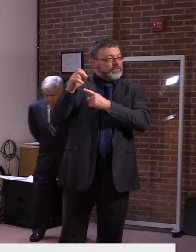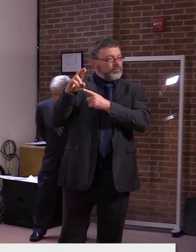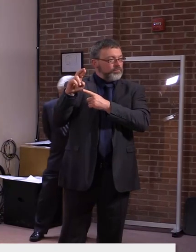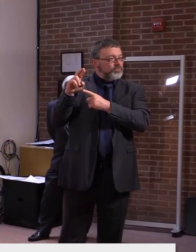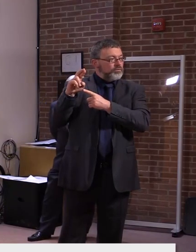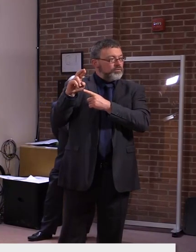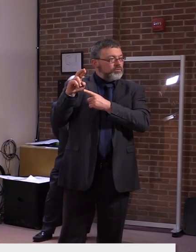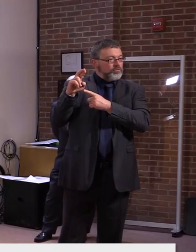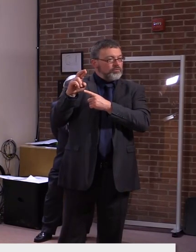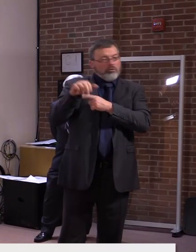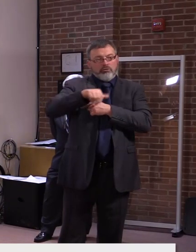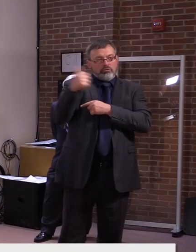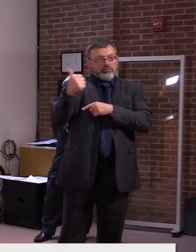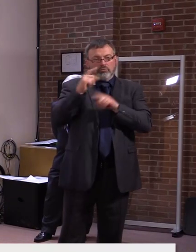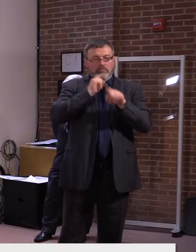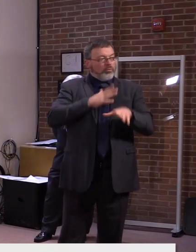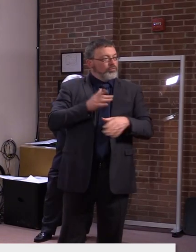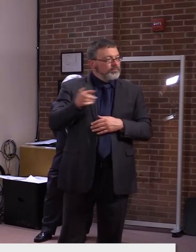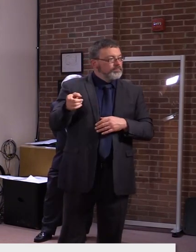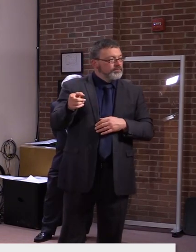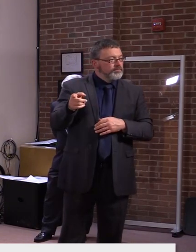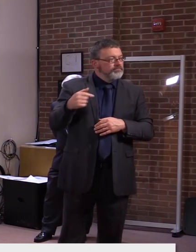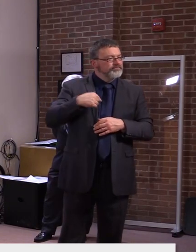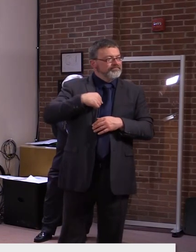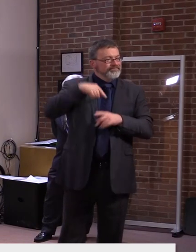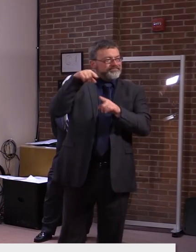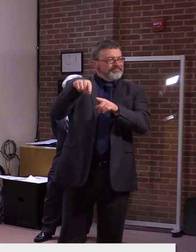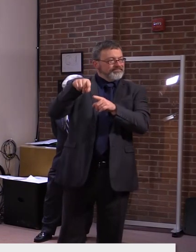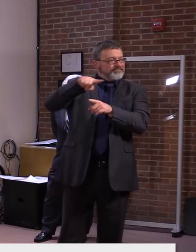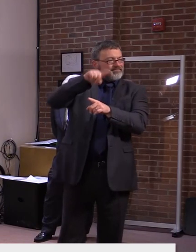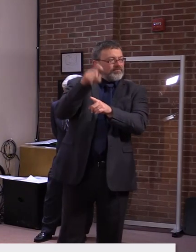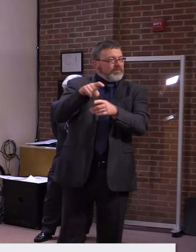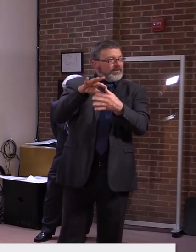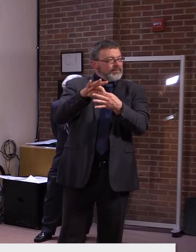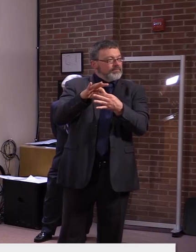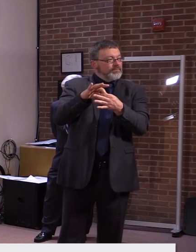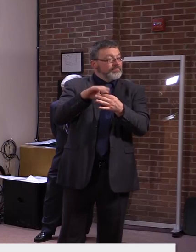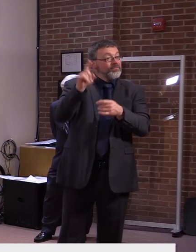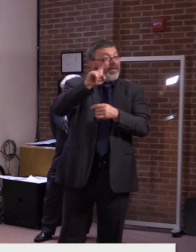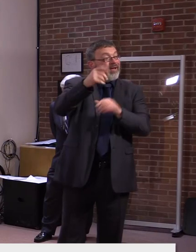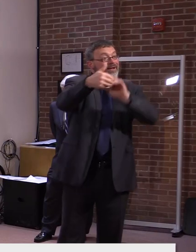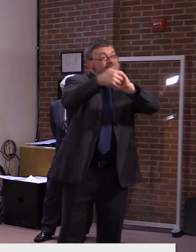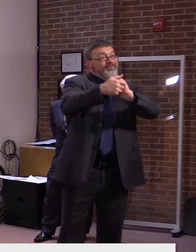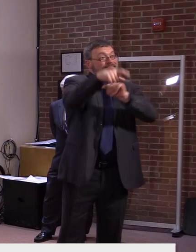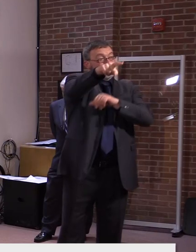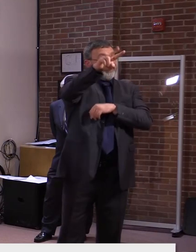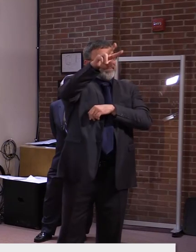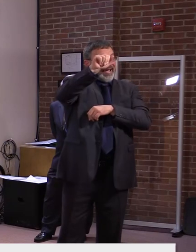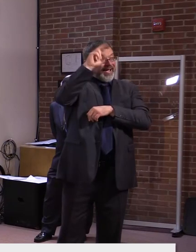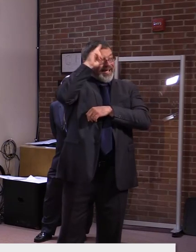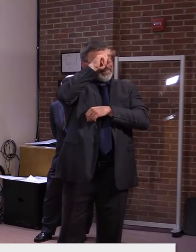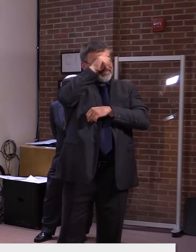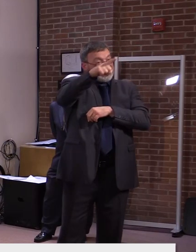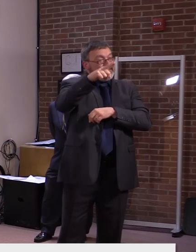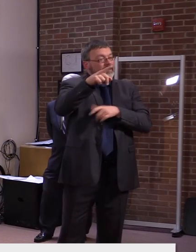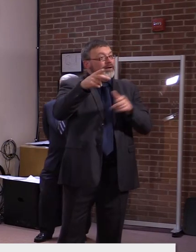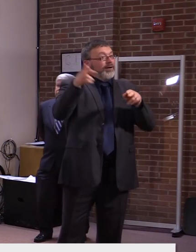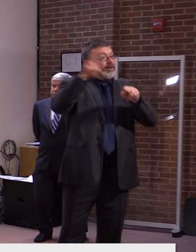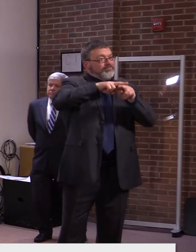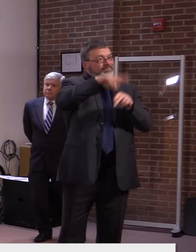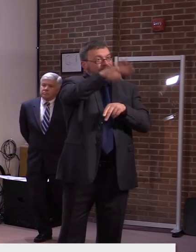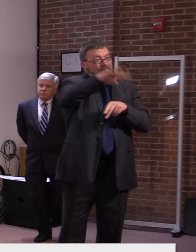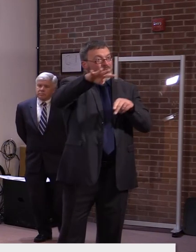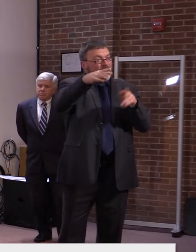Hi, so I have questions about the beds, the additional beds at the VA hospital. These are mental health beds, if I